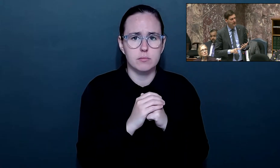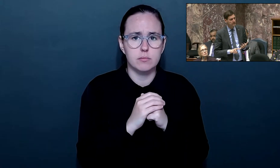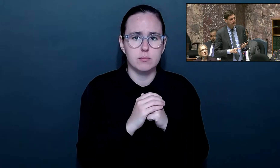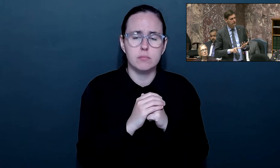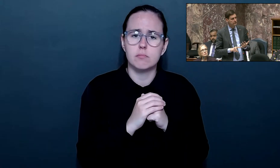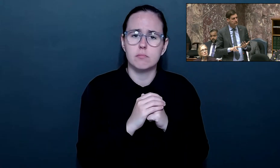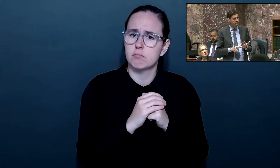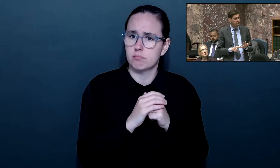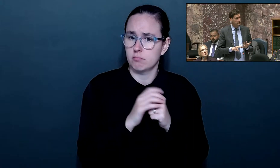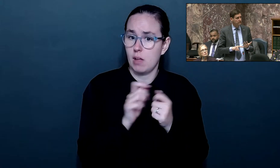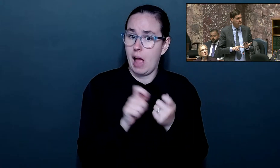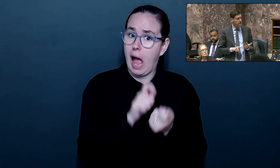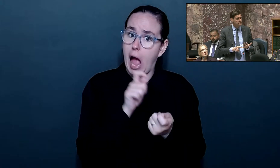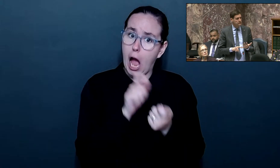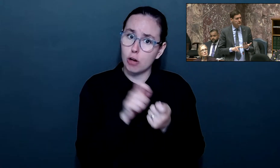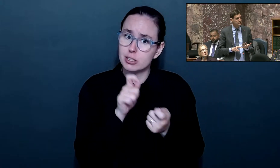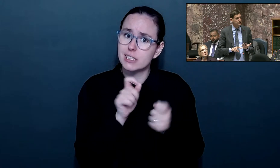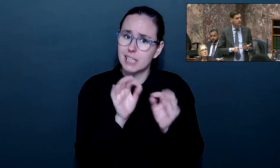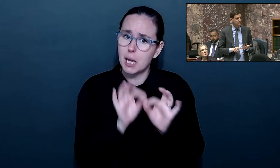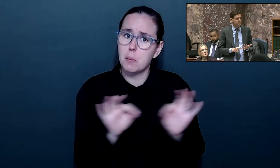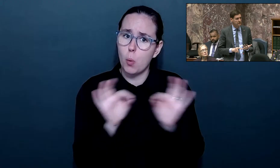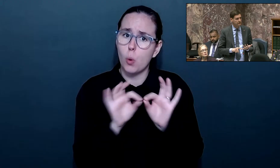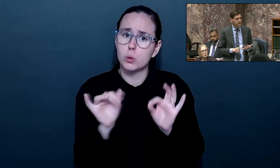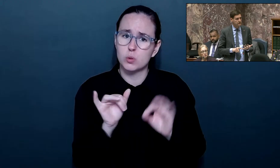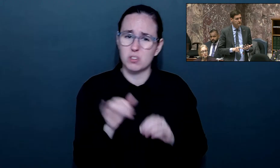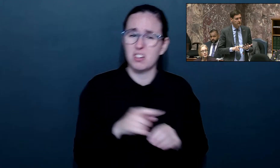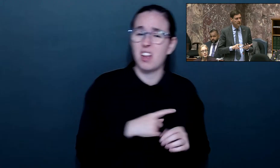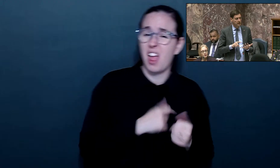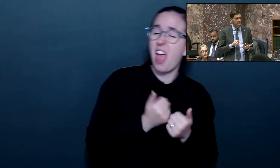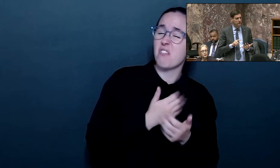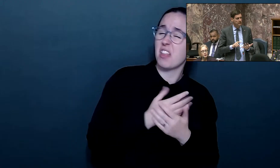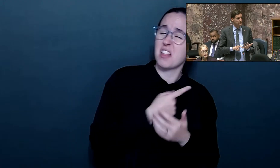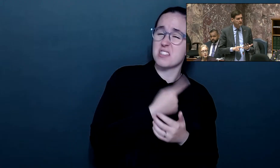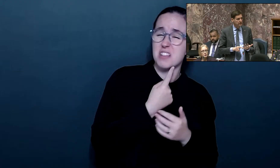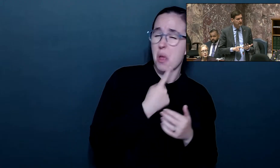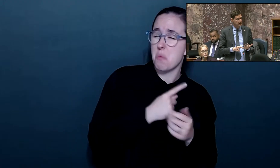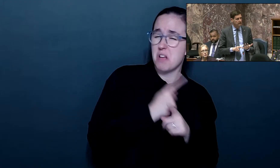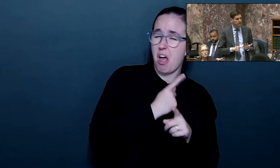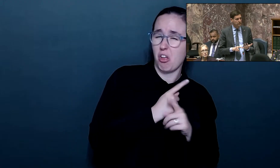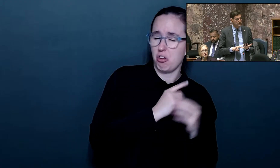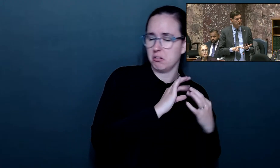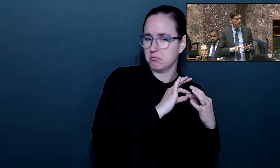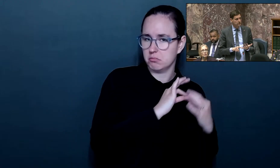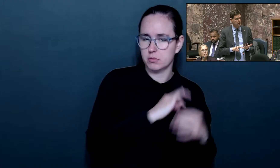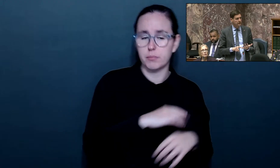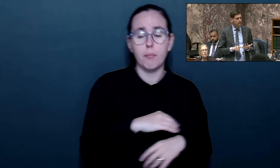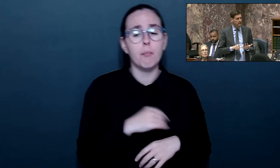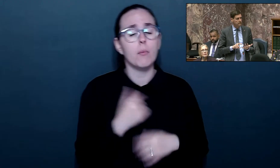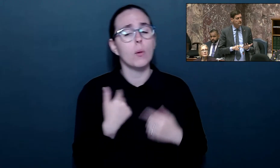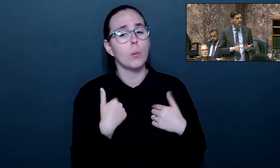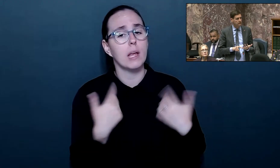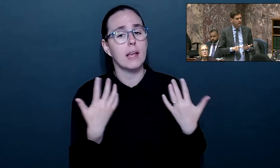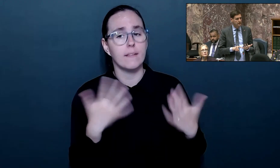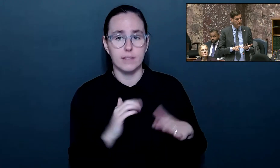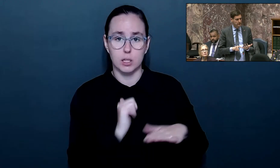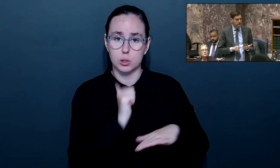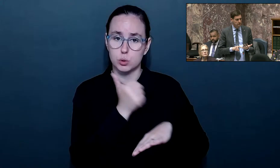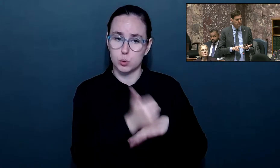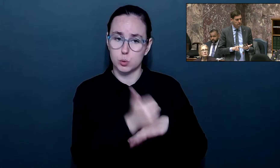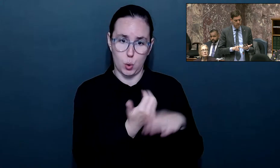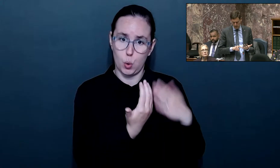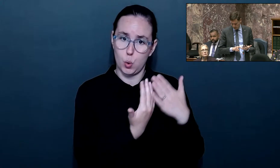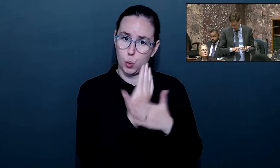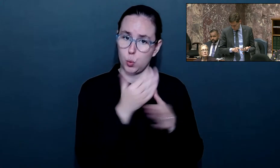new directives for physicians and nurses across the province about involuntary care for people struggling with mental health and